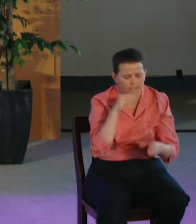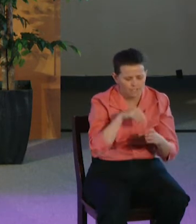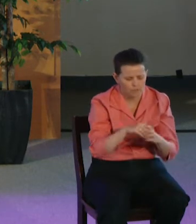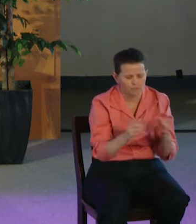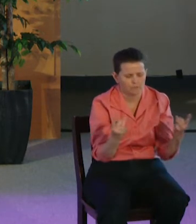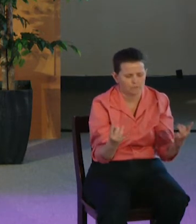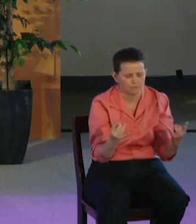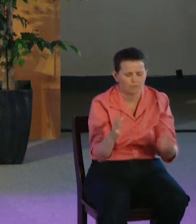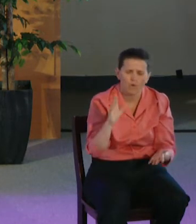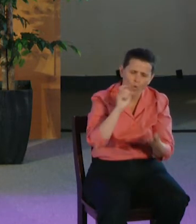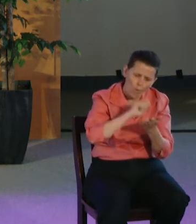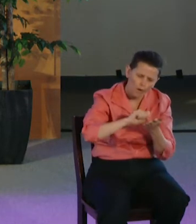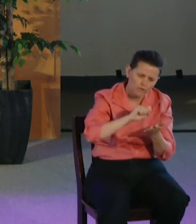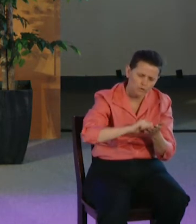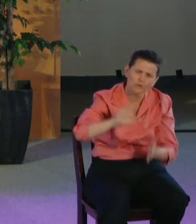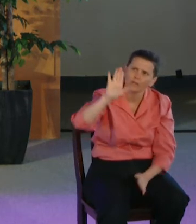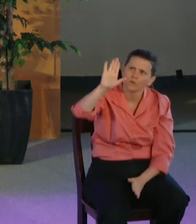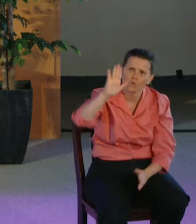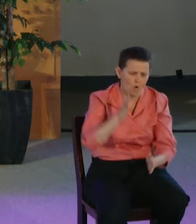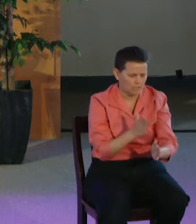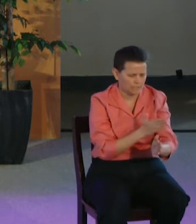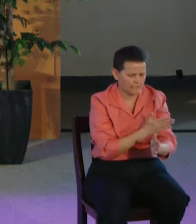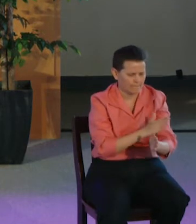Orchestrate your symphony through me.